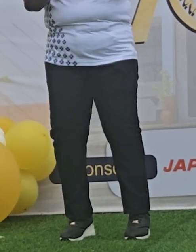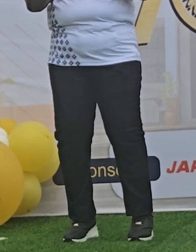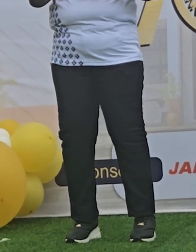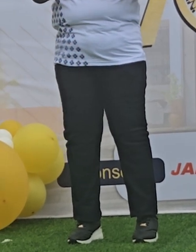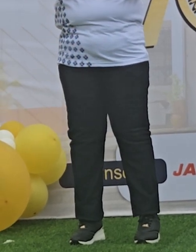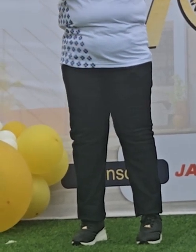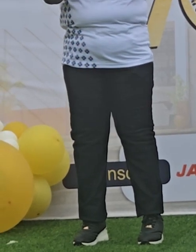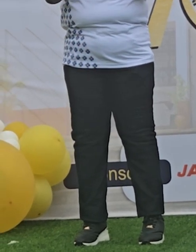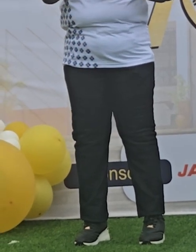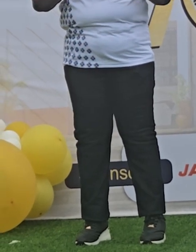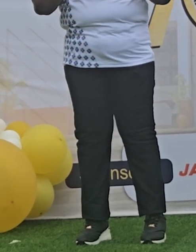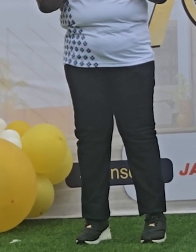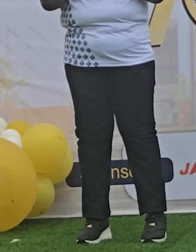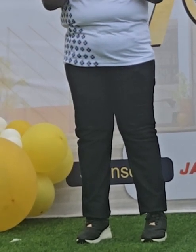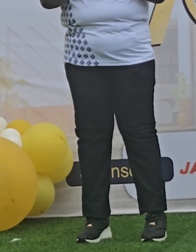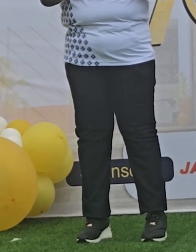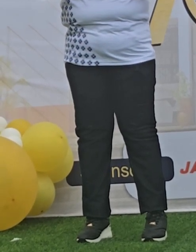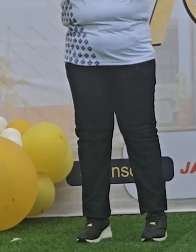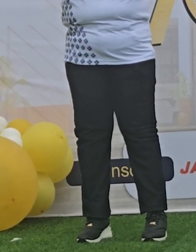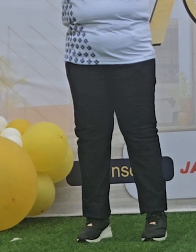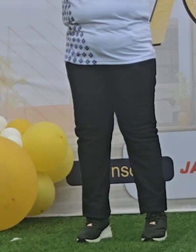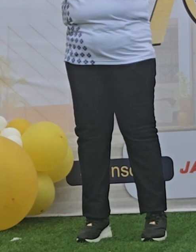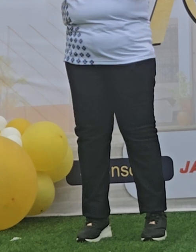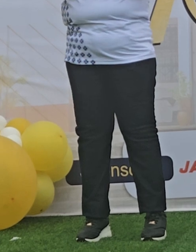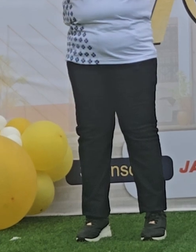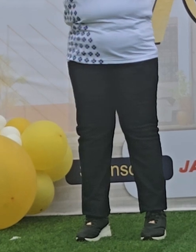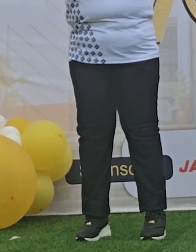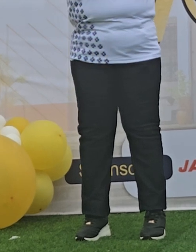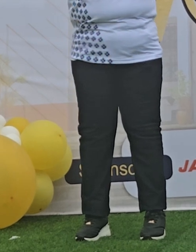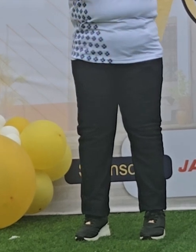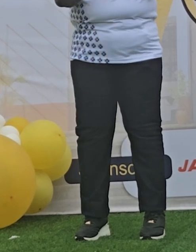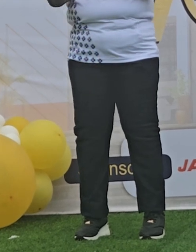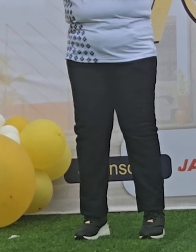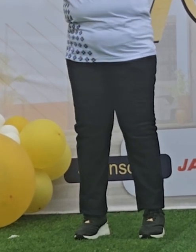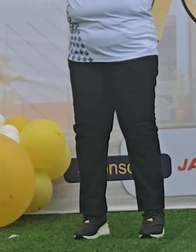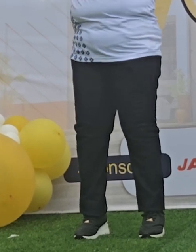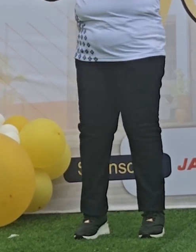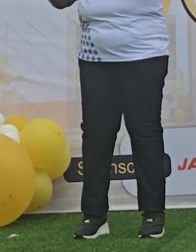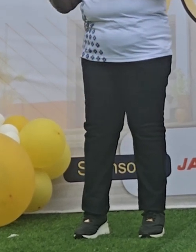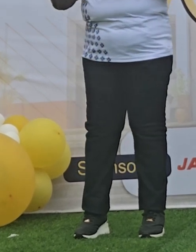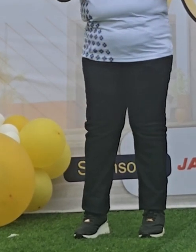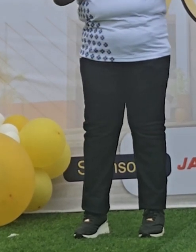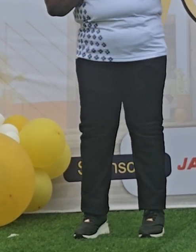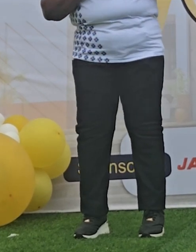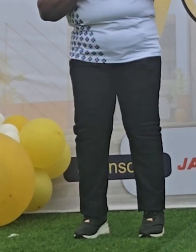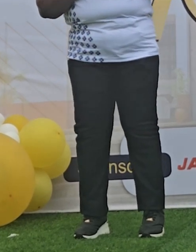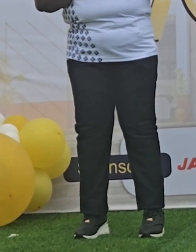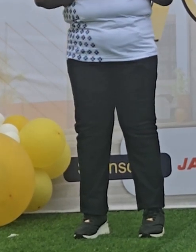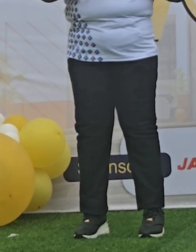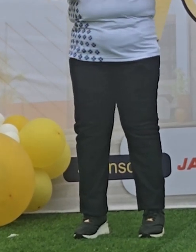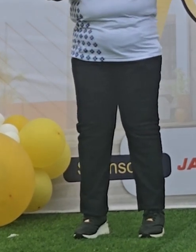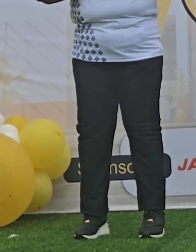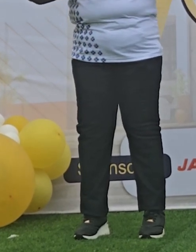from many universities abroad who came here and spent some time.